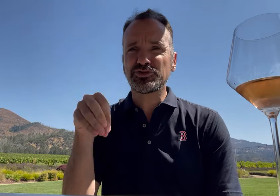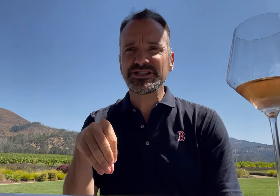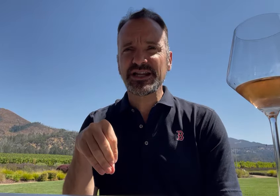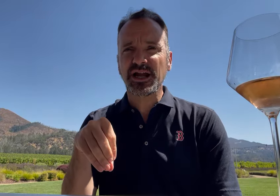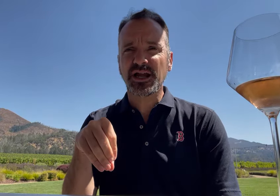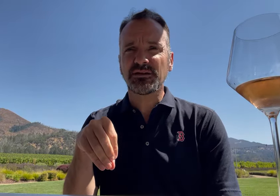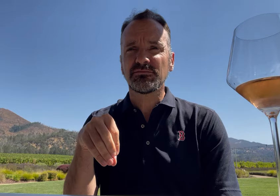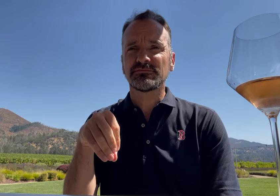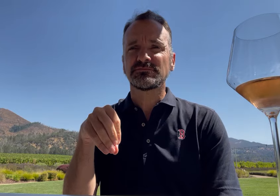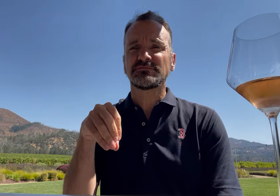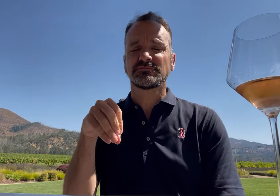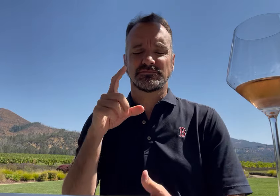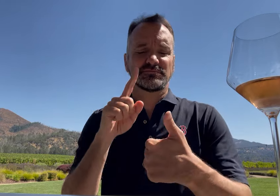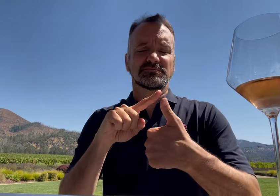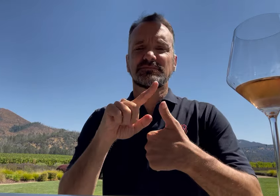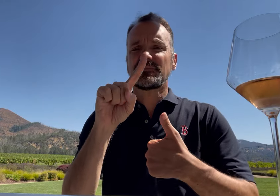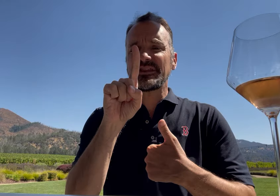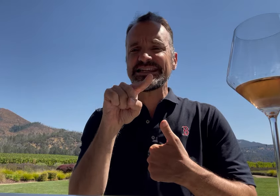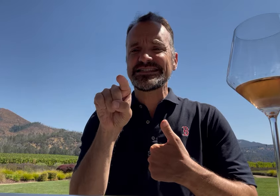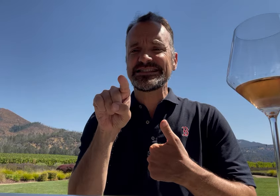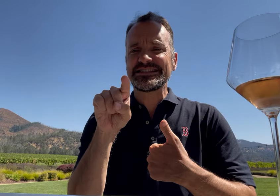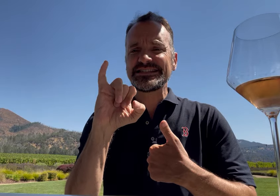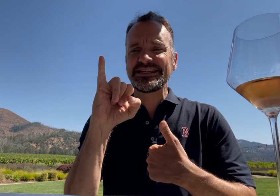It's 67%